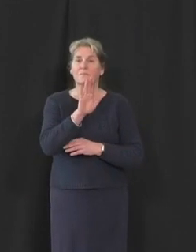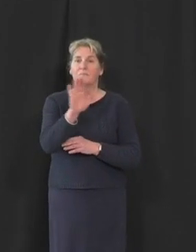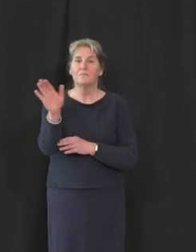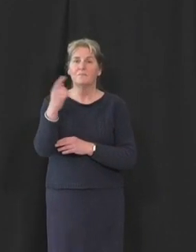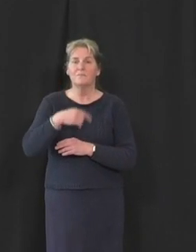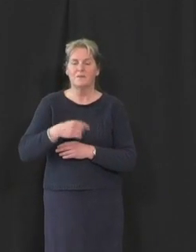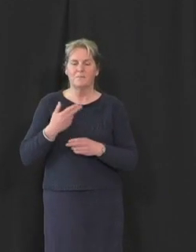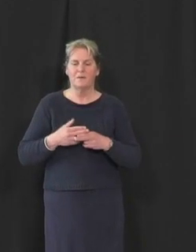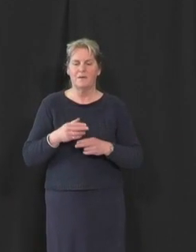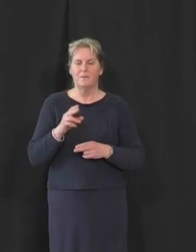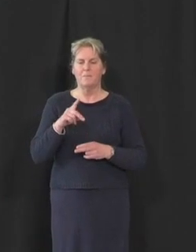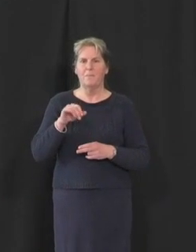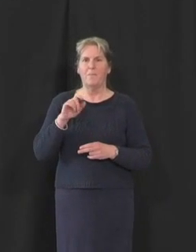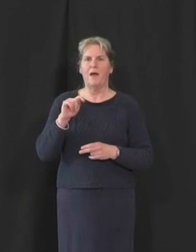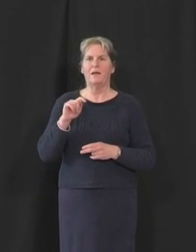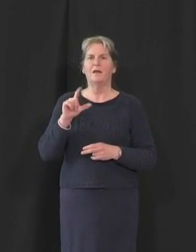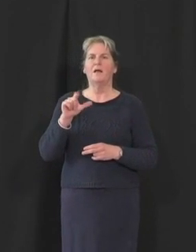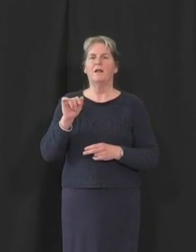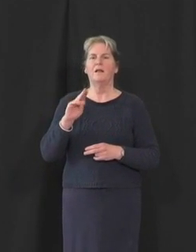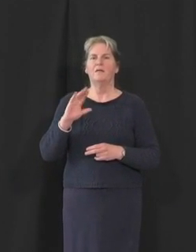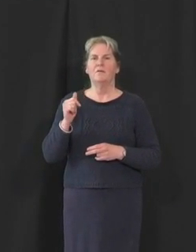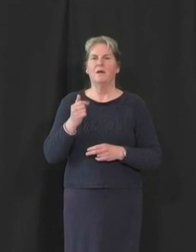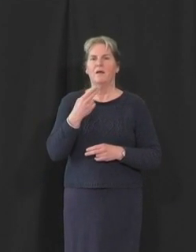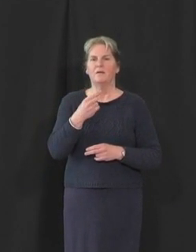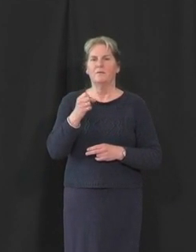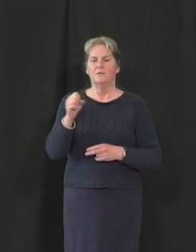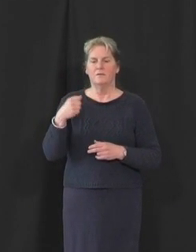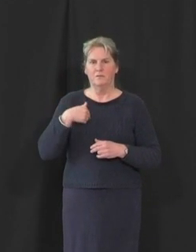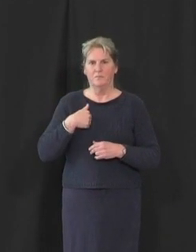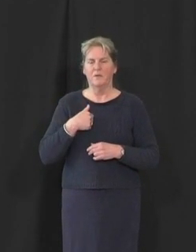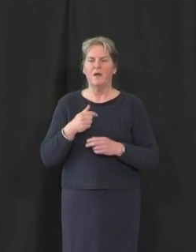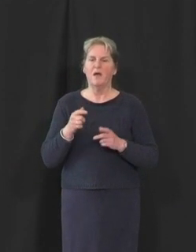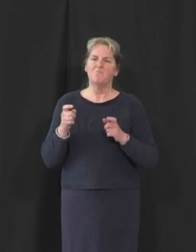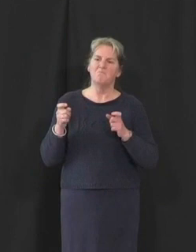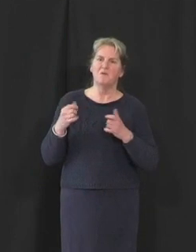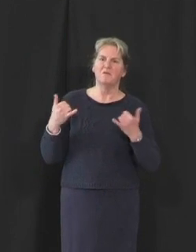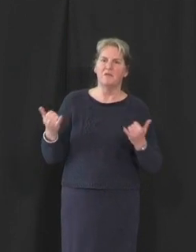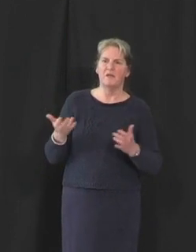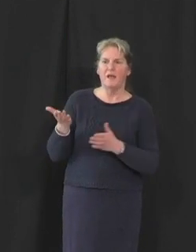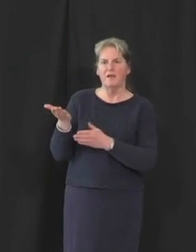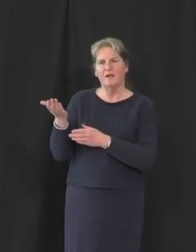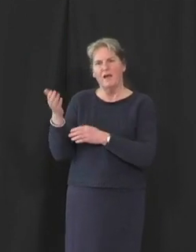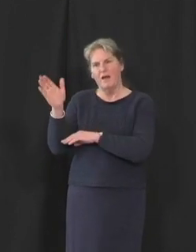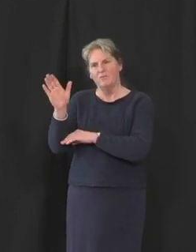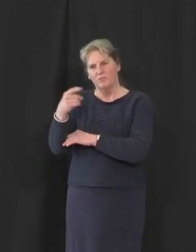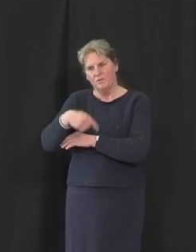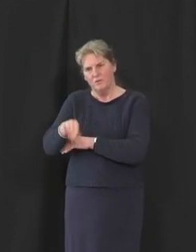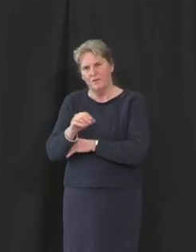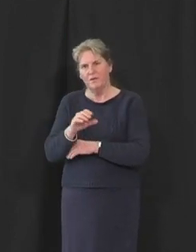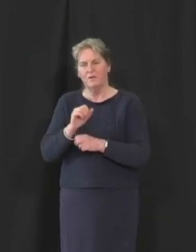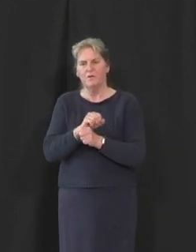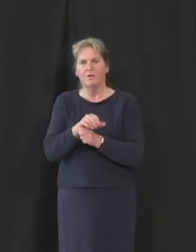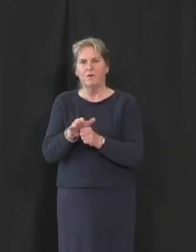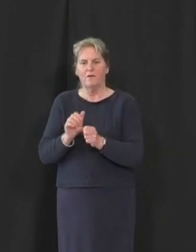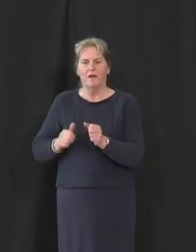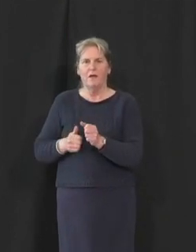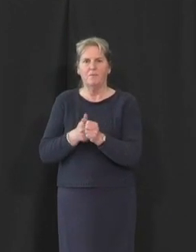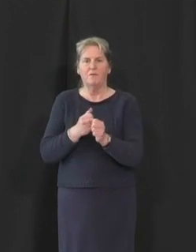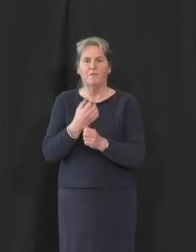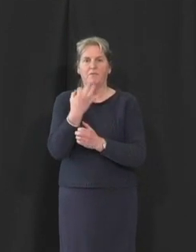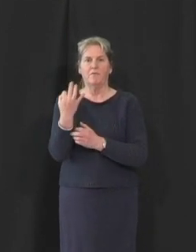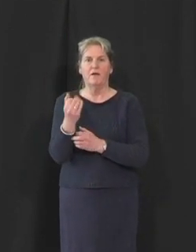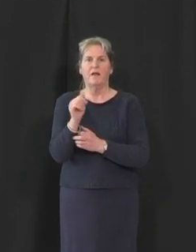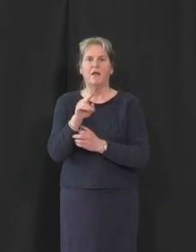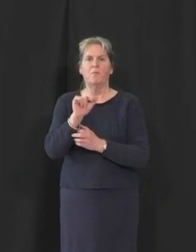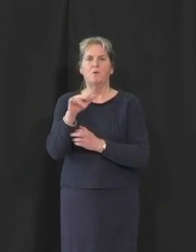Good afternoon. My name is Pat Living. I'm with the Department of Health and Social Services, and I will be your moderator this afternoon for the COVID-19 update for Friday,